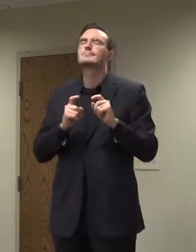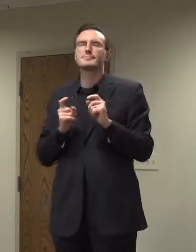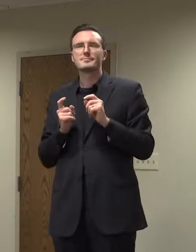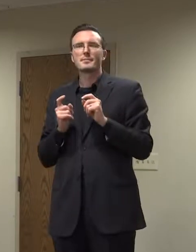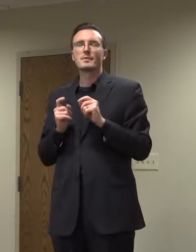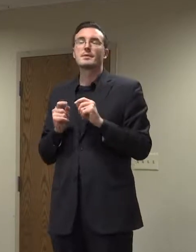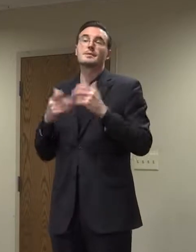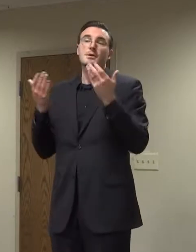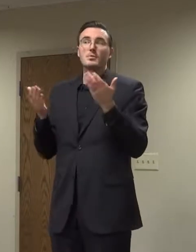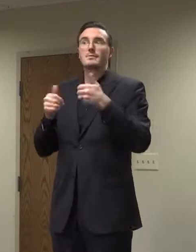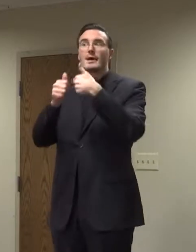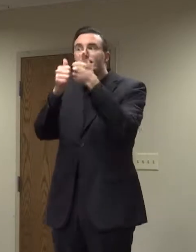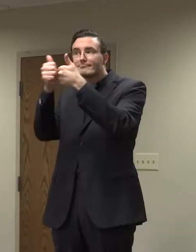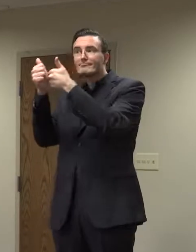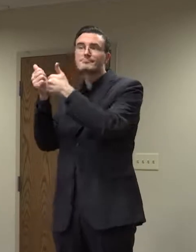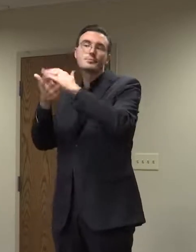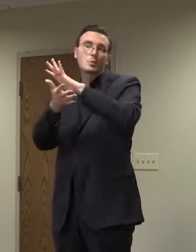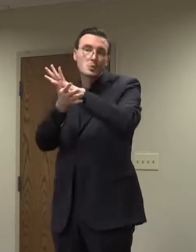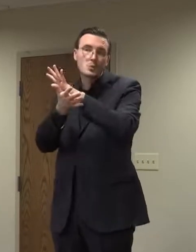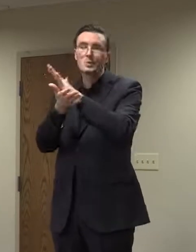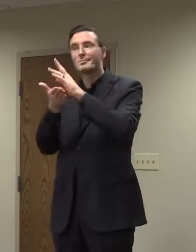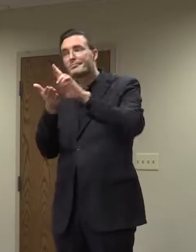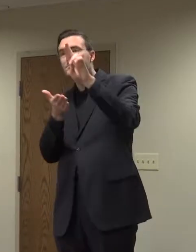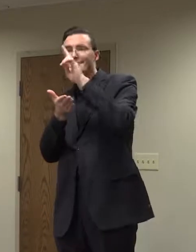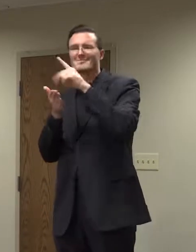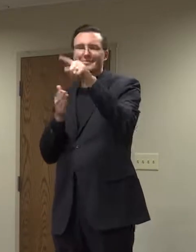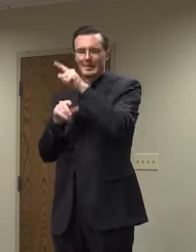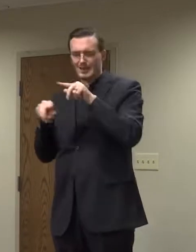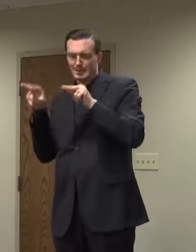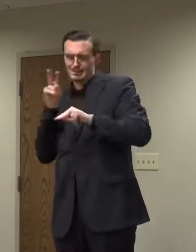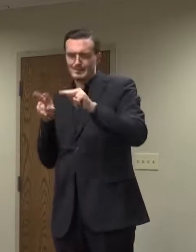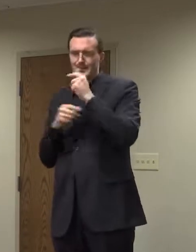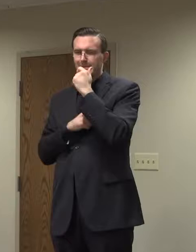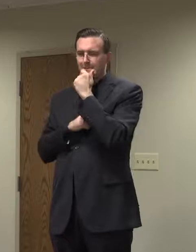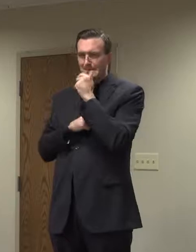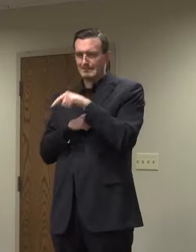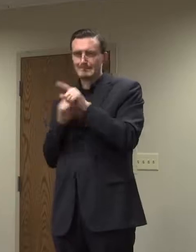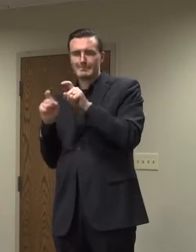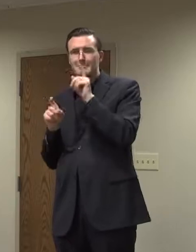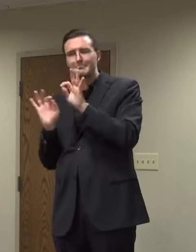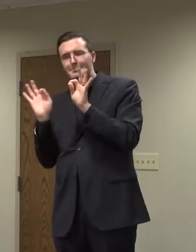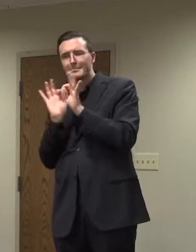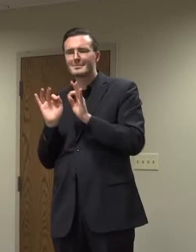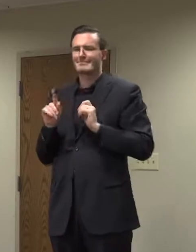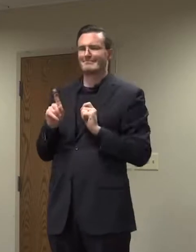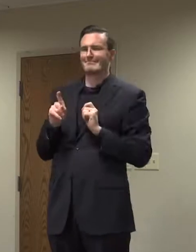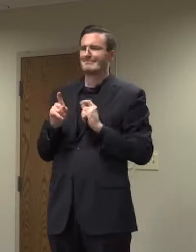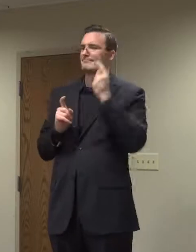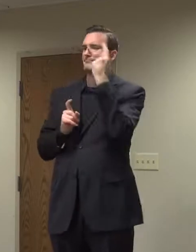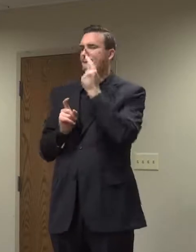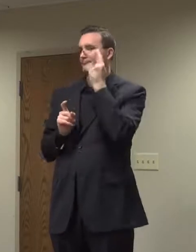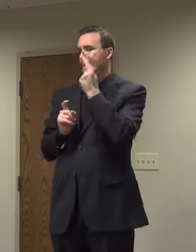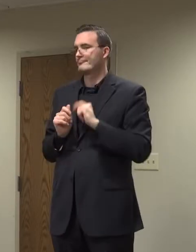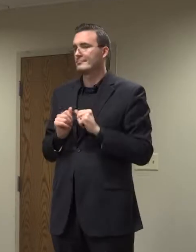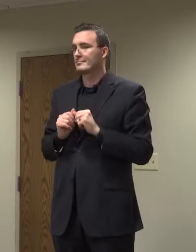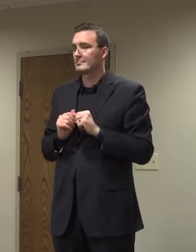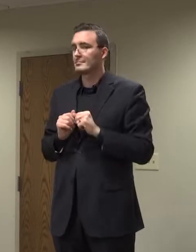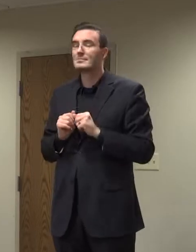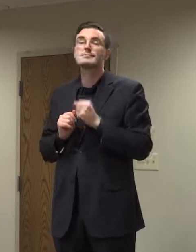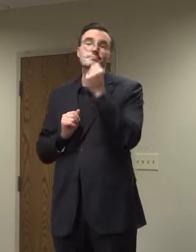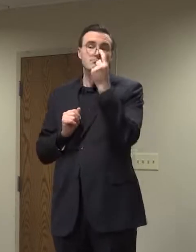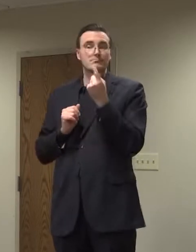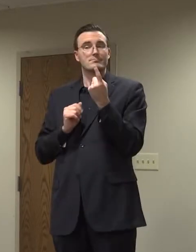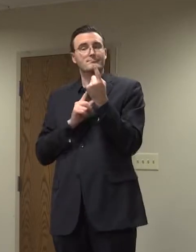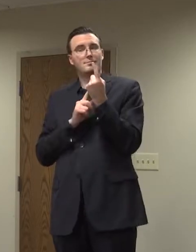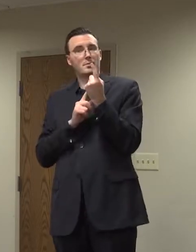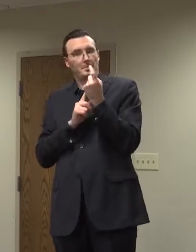this test in their particular environments and whether or not they can have that capability. But it's one more tool as this pandemic progresses